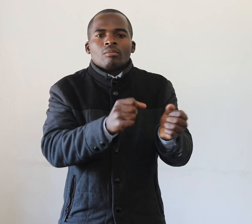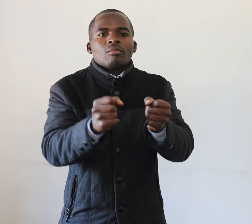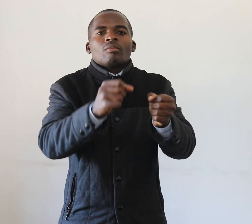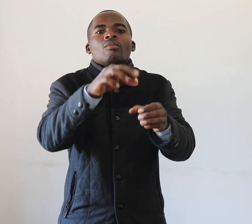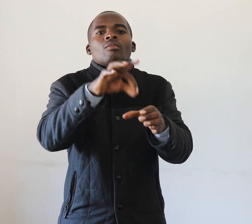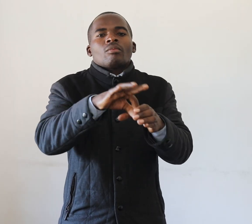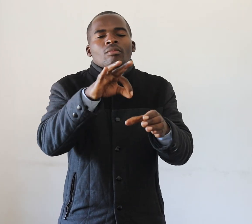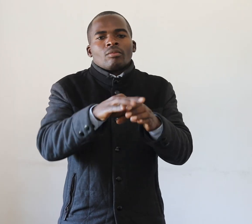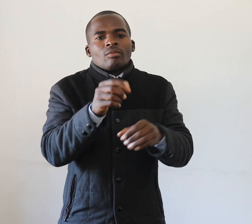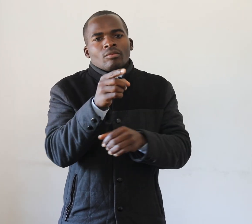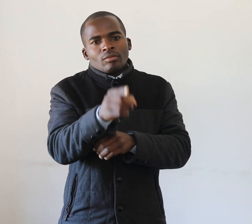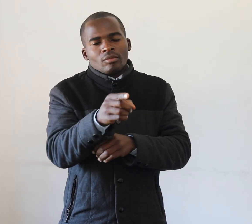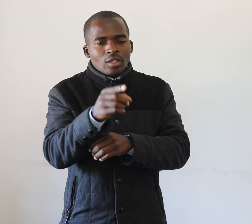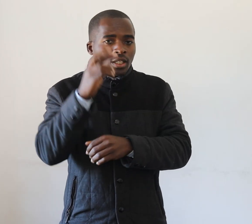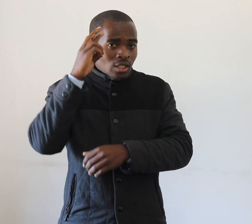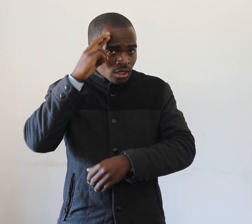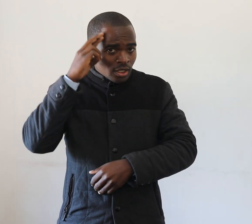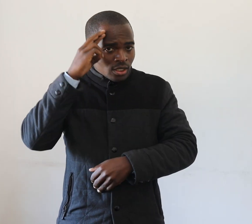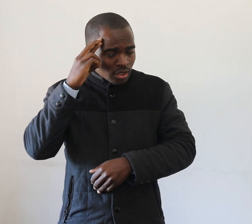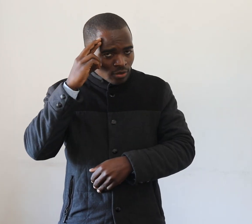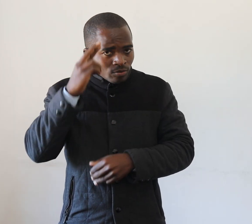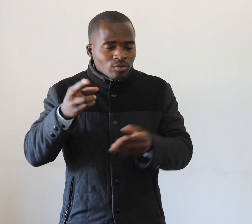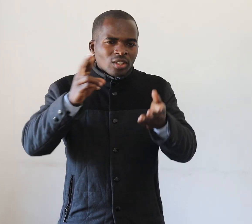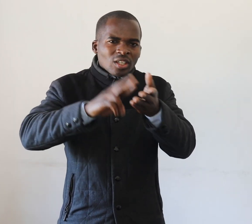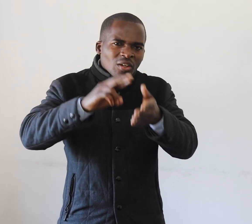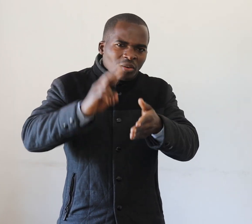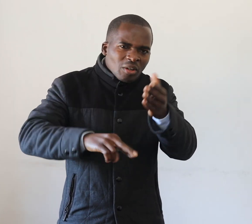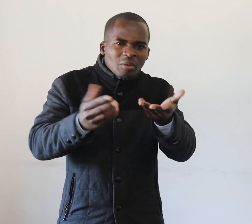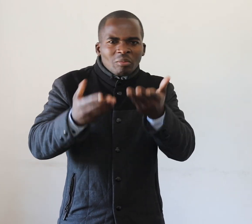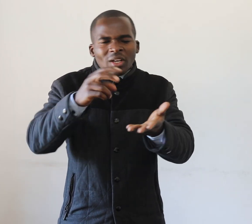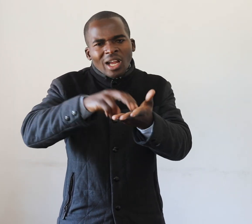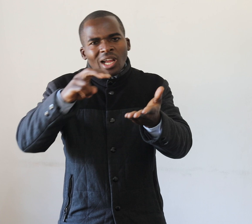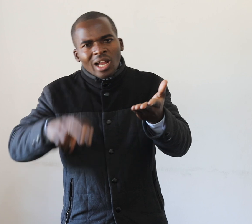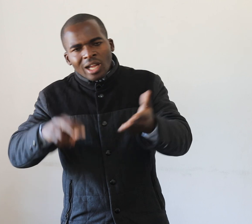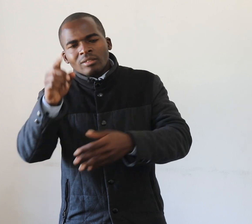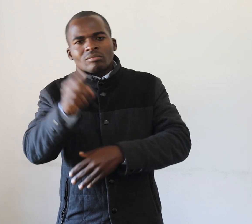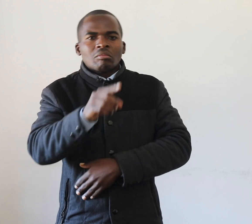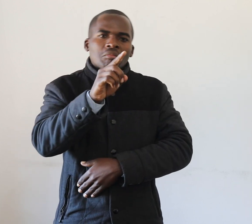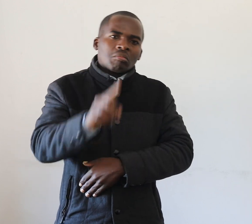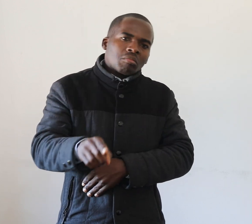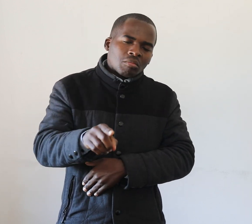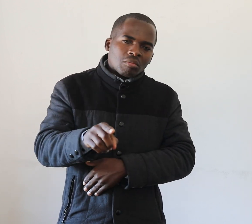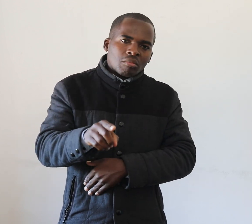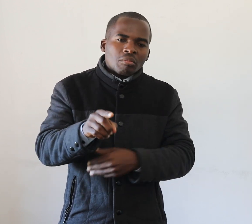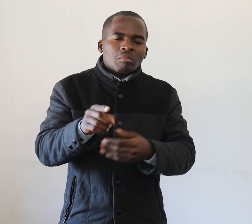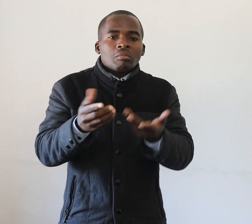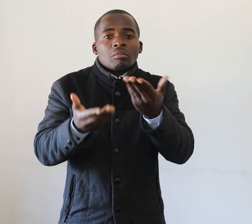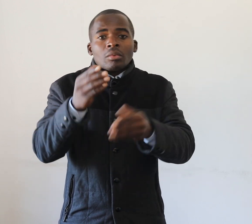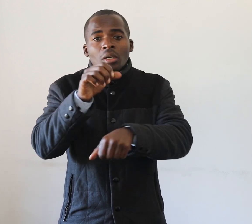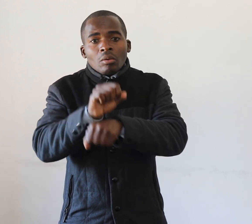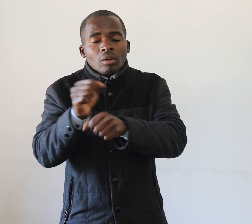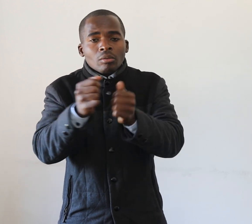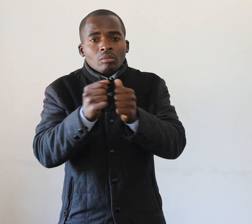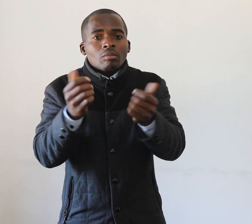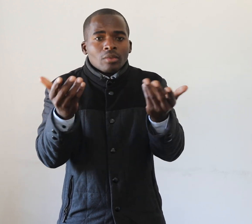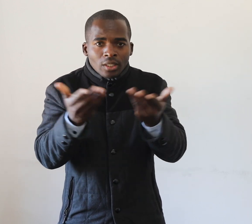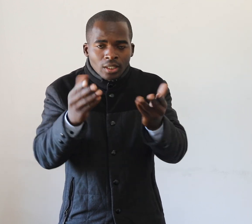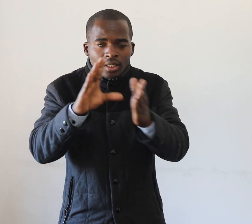Those reasons include resignation, disqualification, misconduct, leaving or being